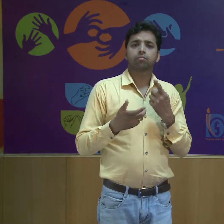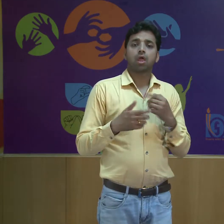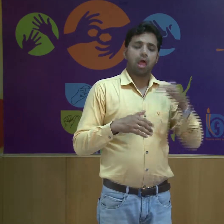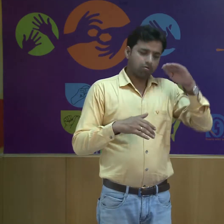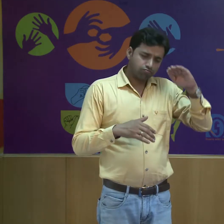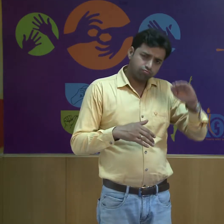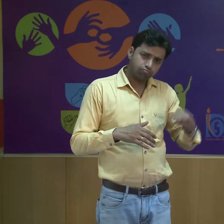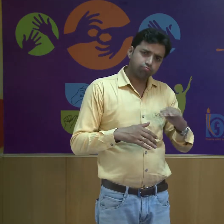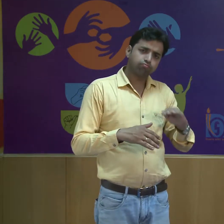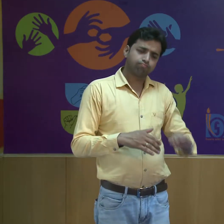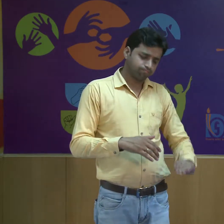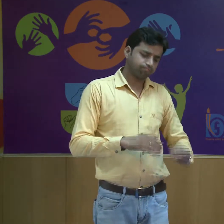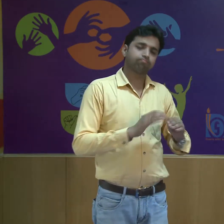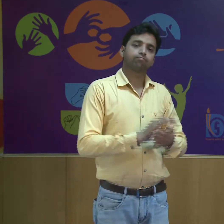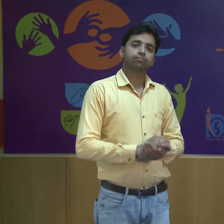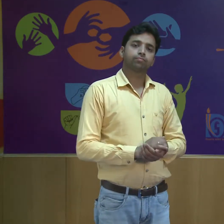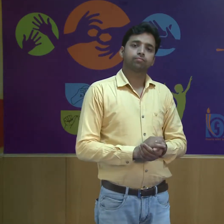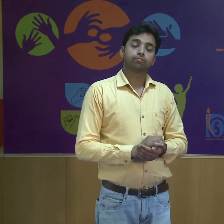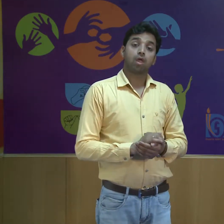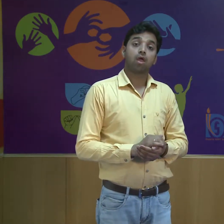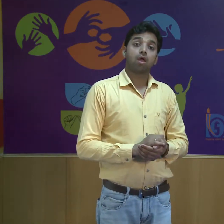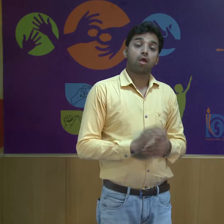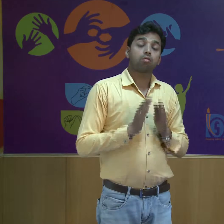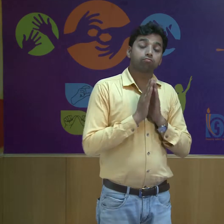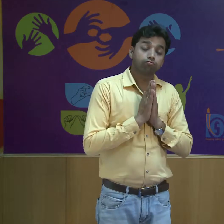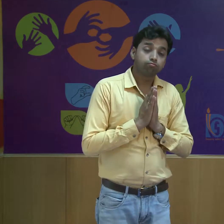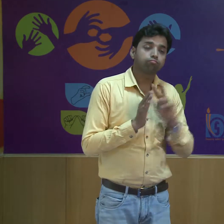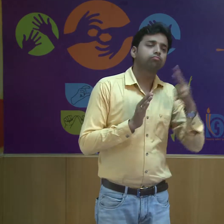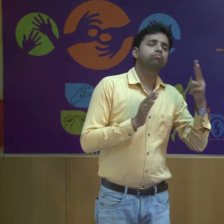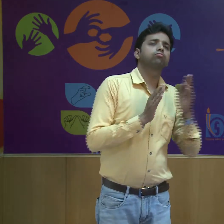short in height, and worshipped different gods.